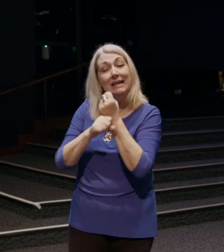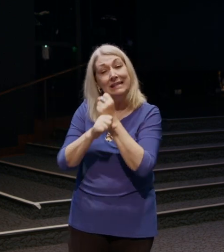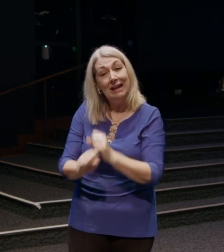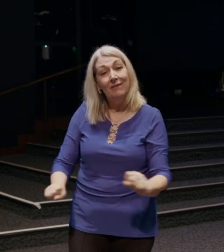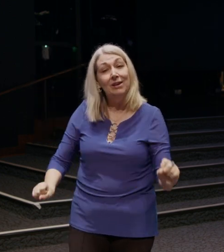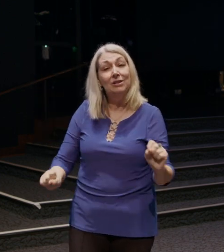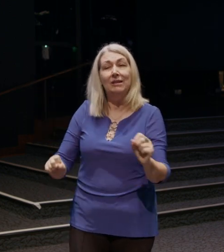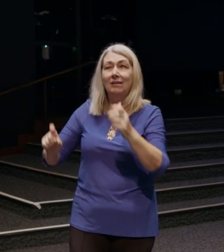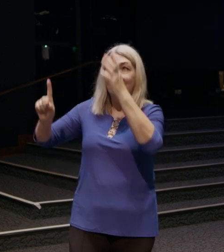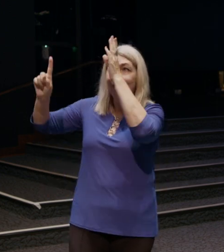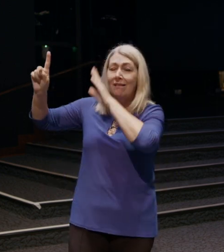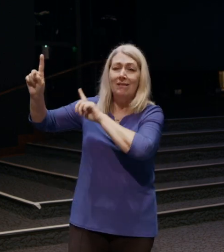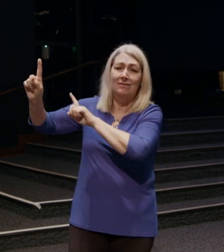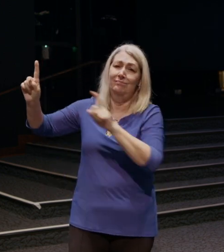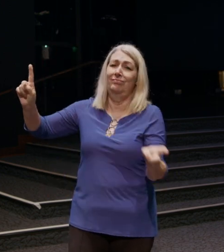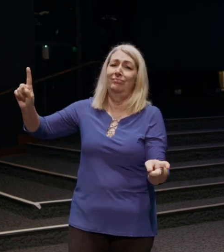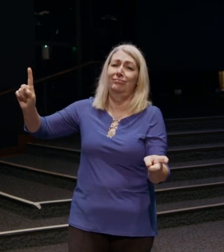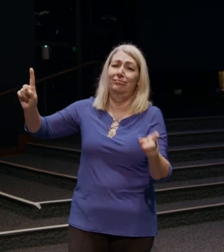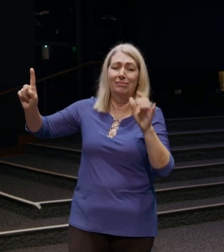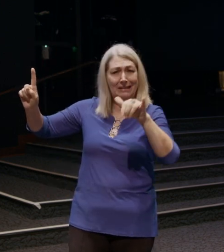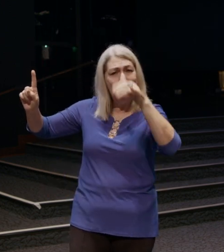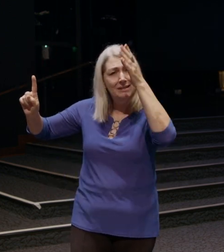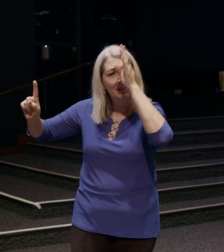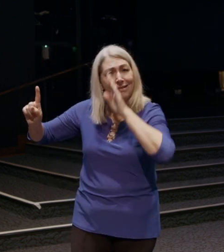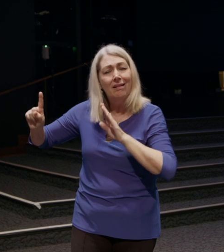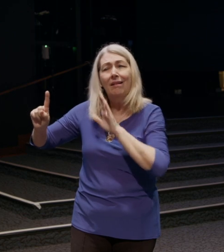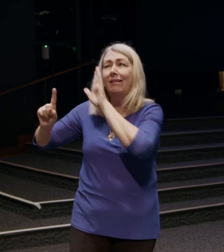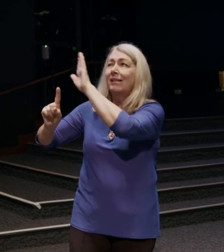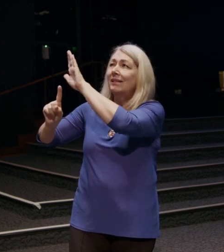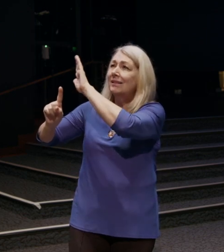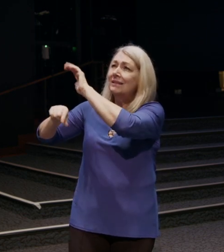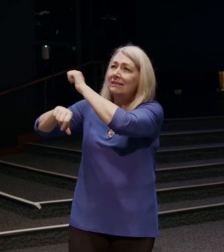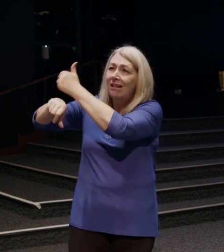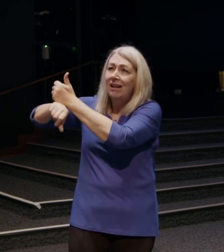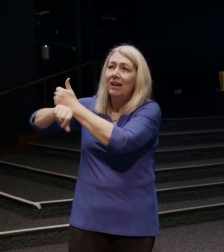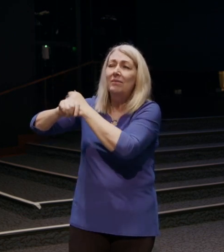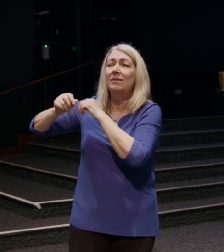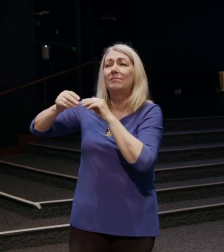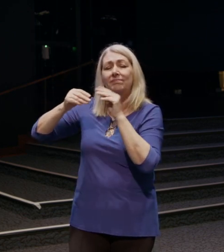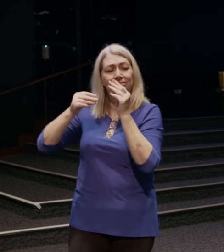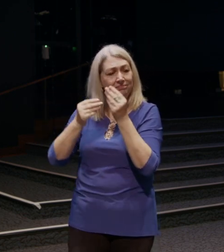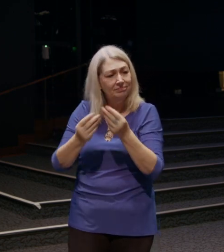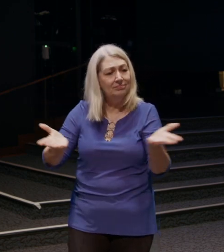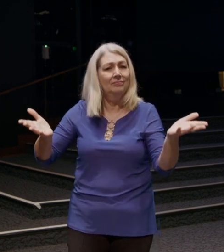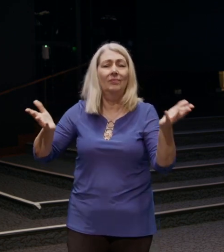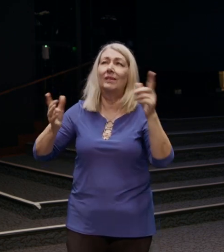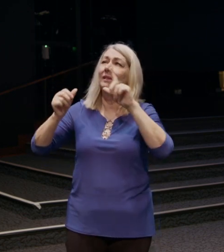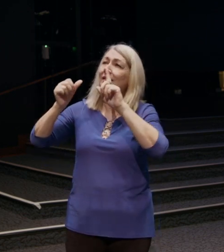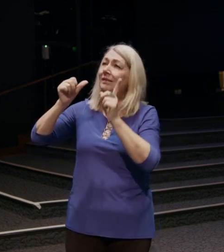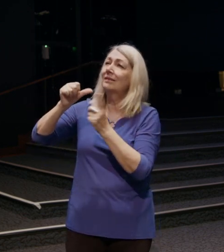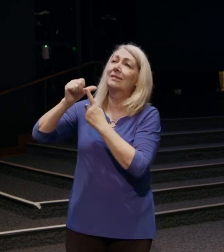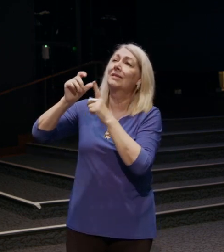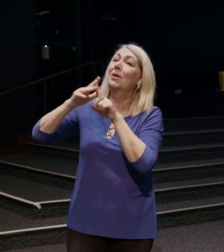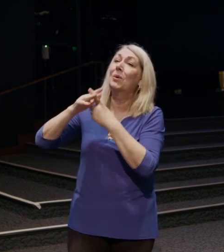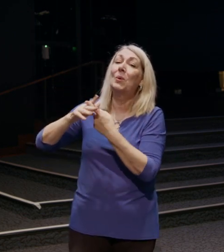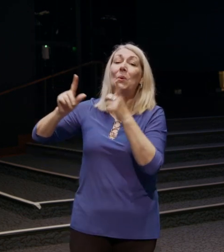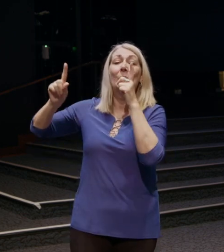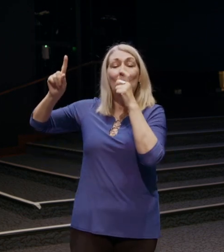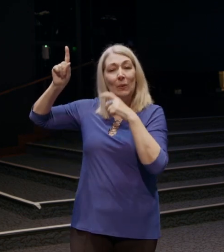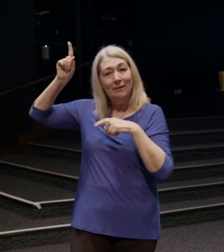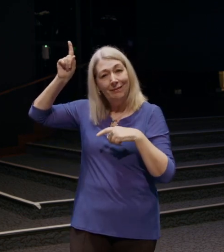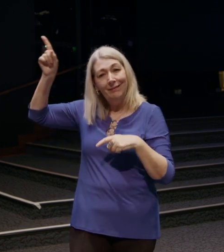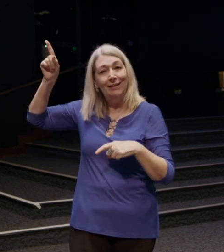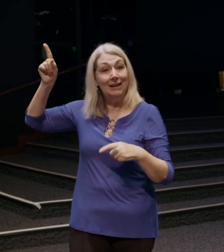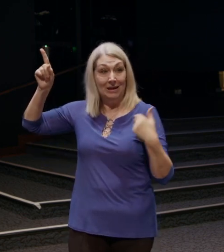is God-given, God-driven, God-empowered, God-originated. The gift is not